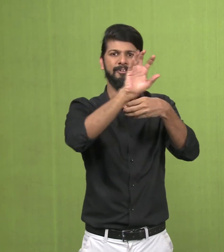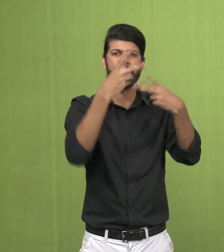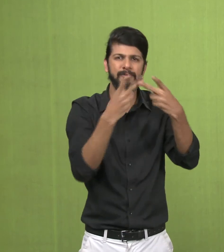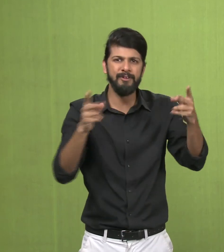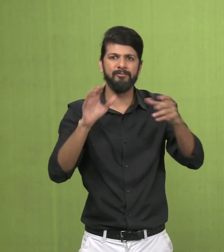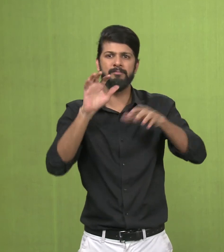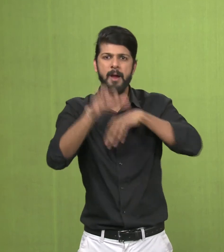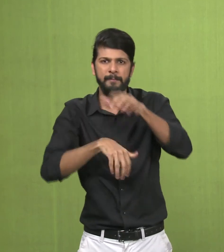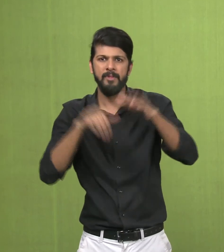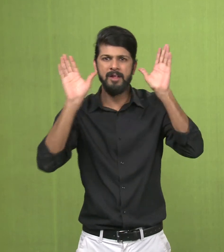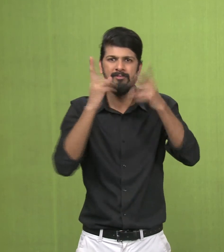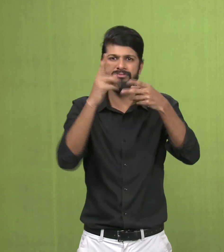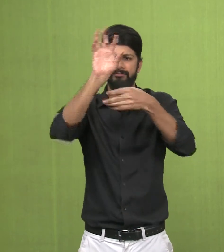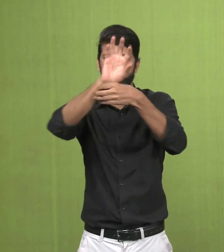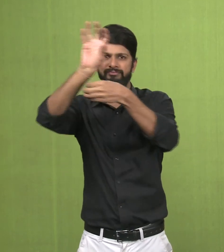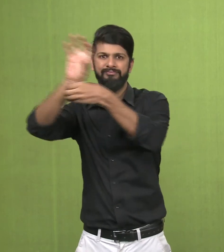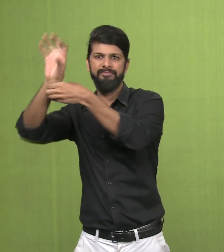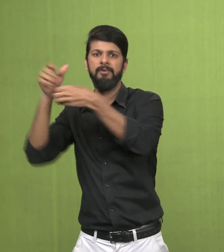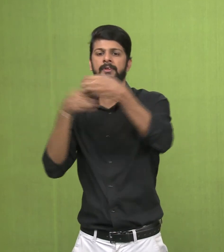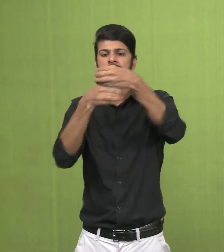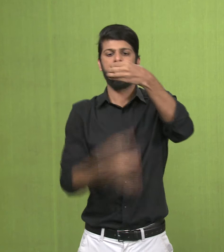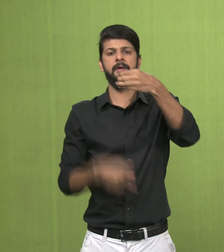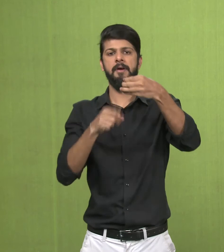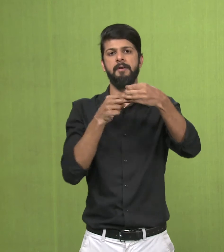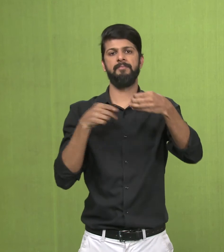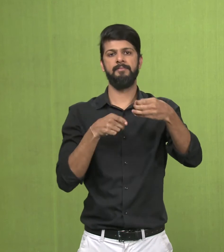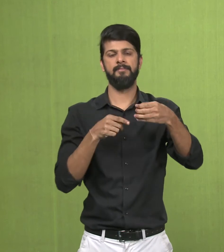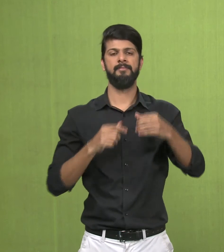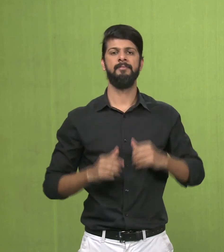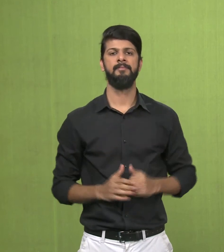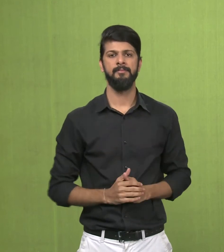As you saw, the Ashoka pillar, which had the lion and other animals depicted on it.